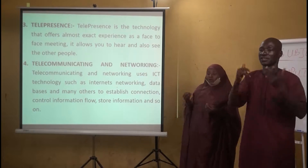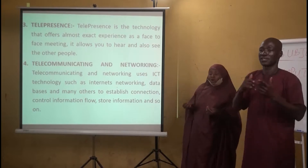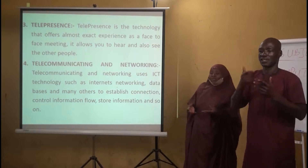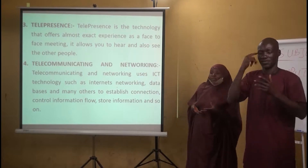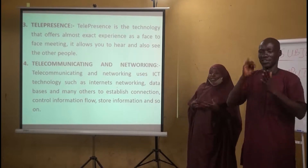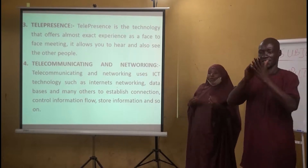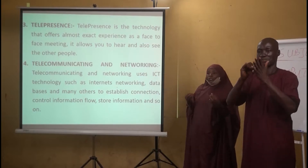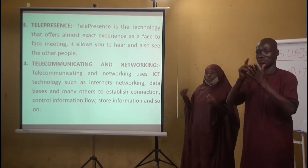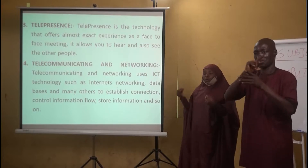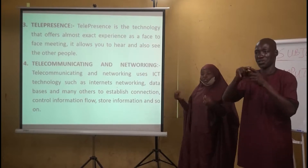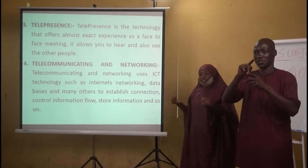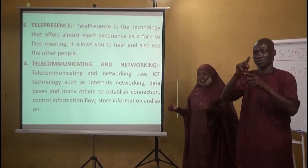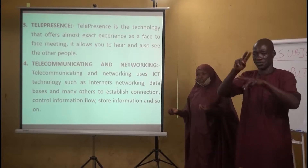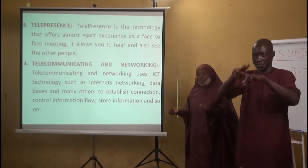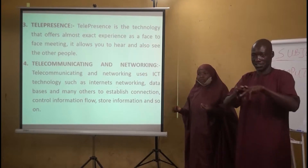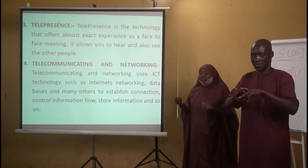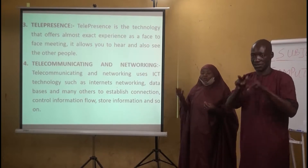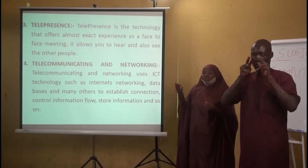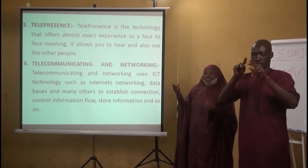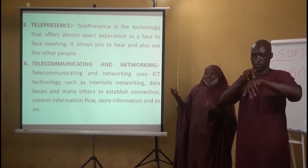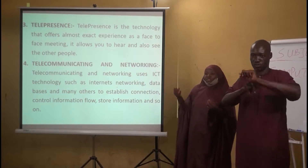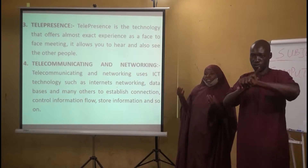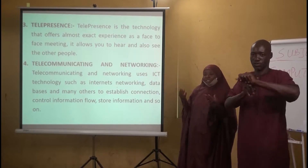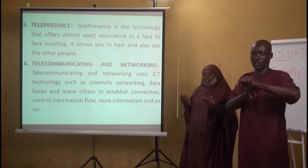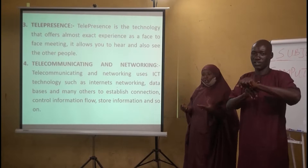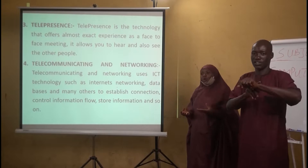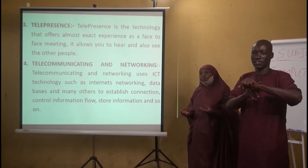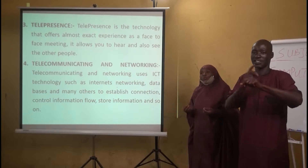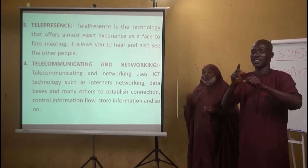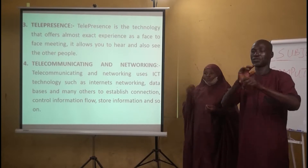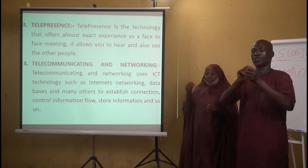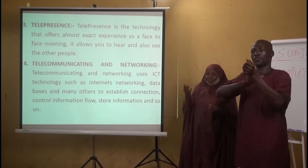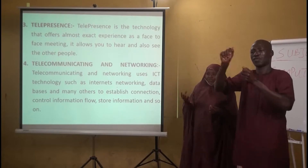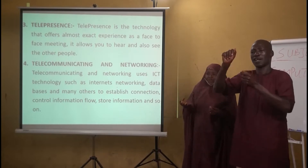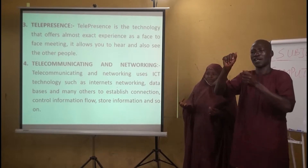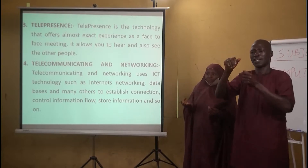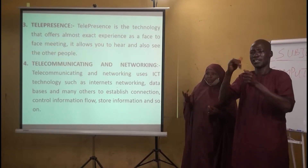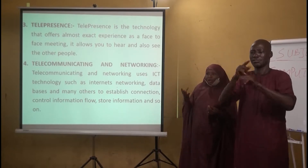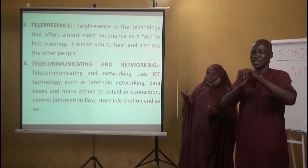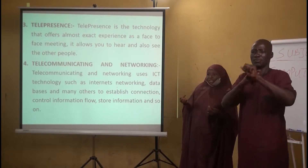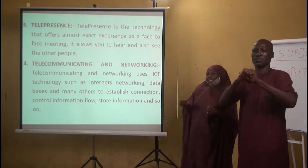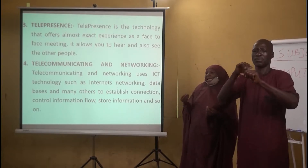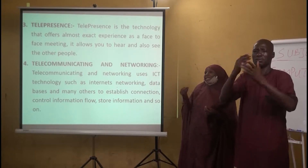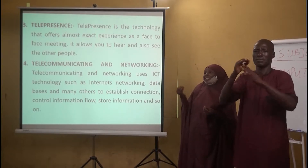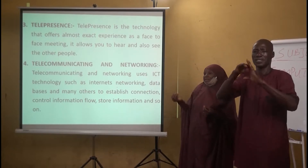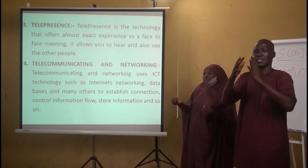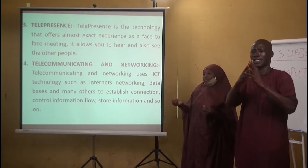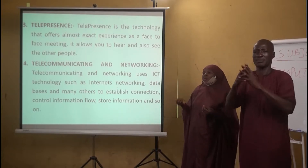all familiar with your TV, because you have your TV set at your home. You have your radio. All these are examples